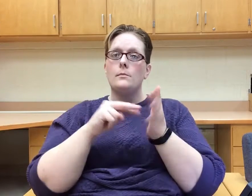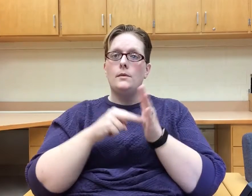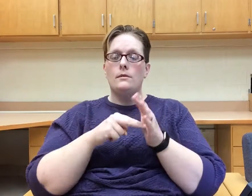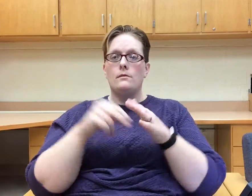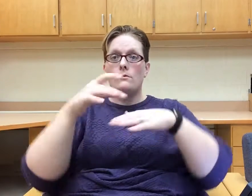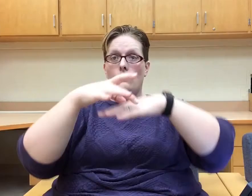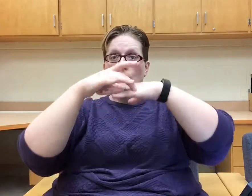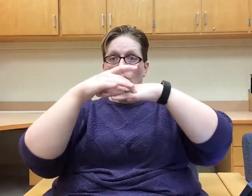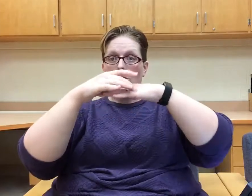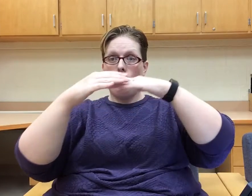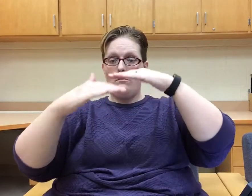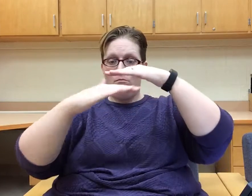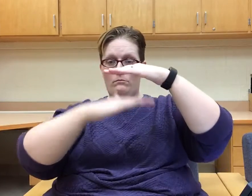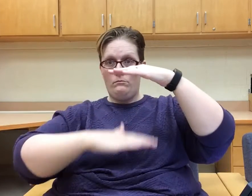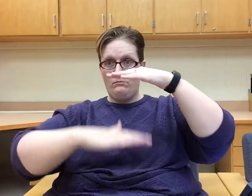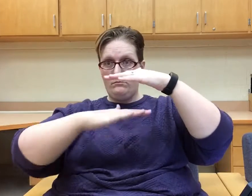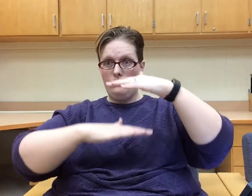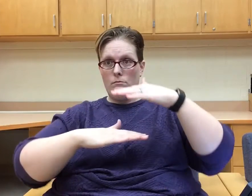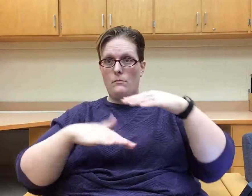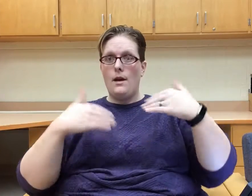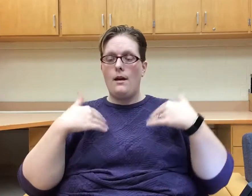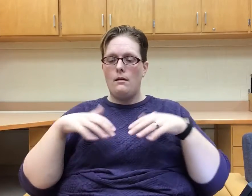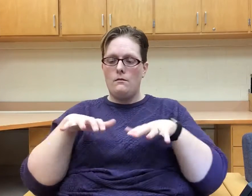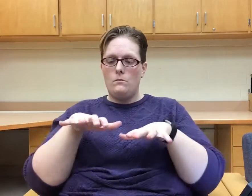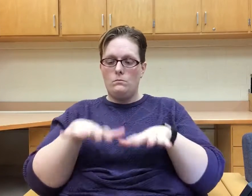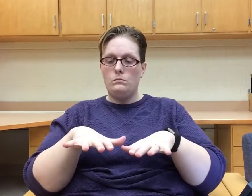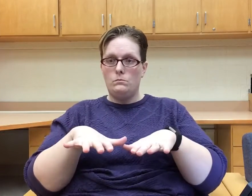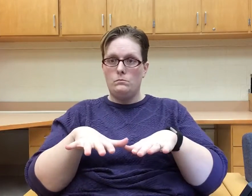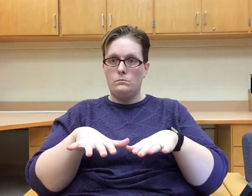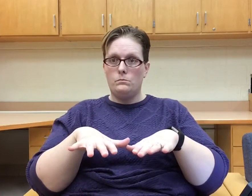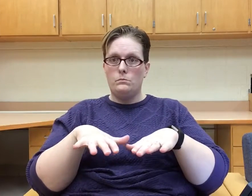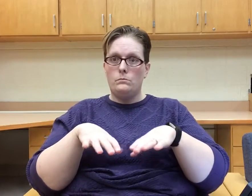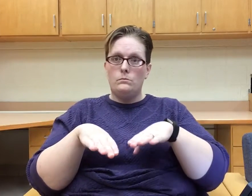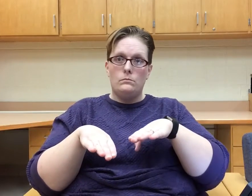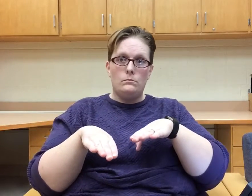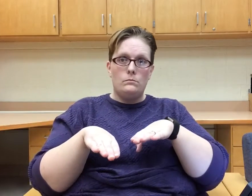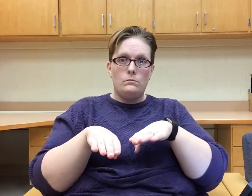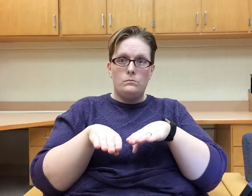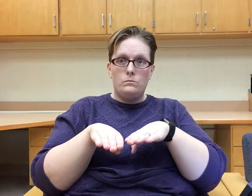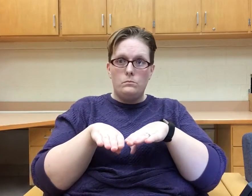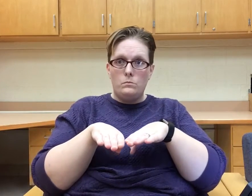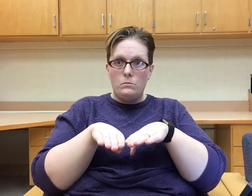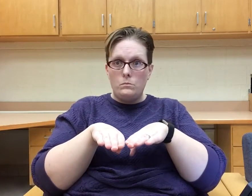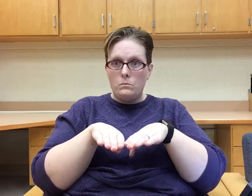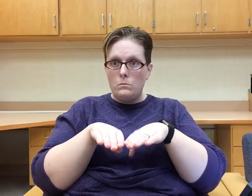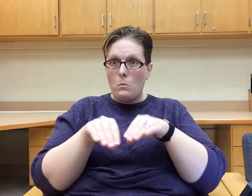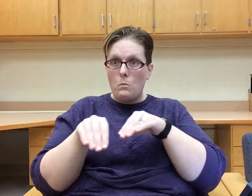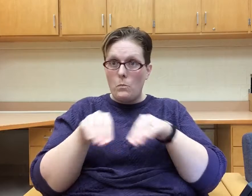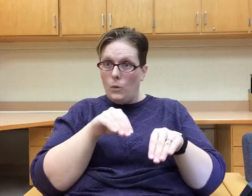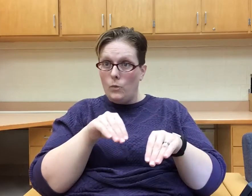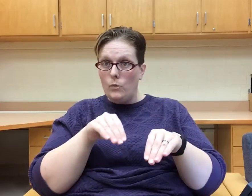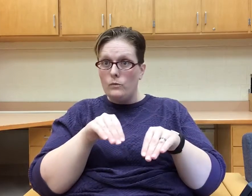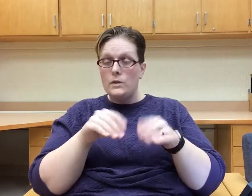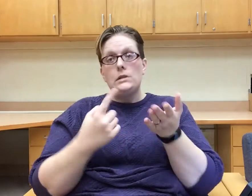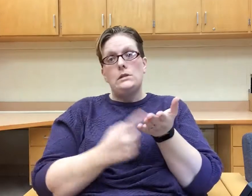This is the theory that under the Earth's surface there are tectonic plates that move against each